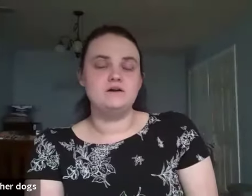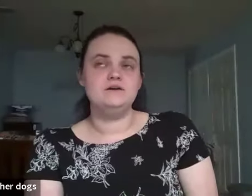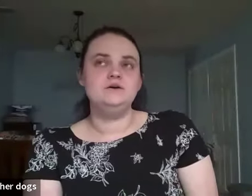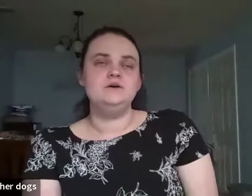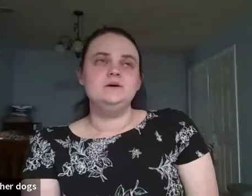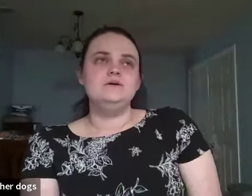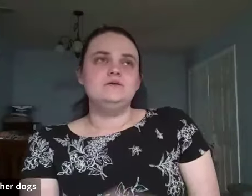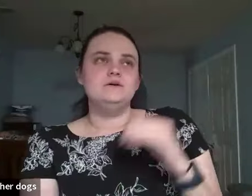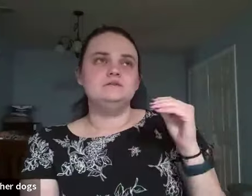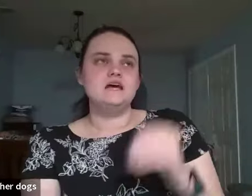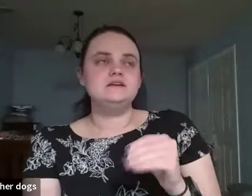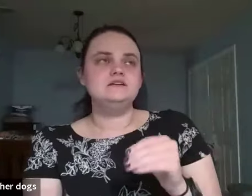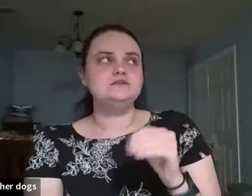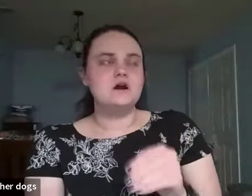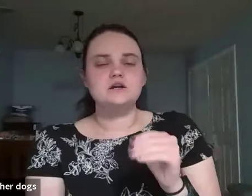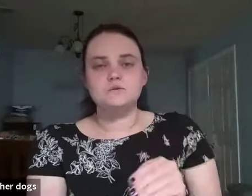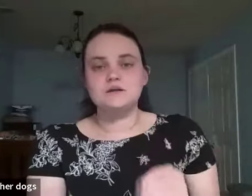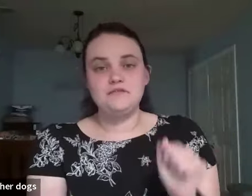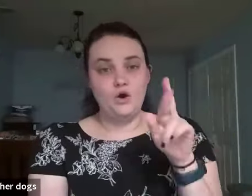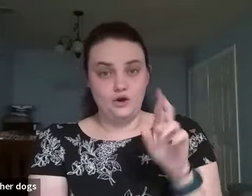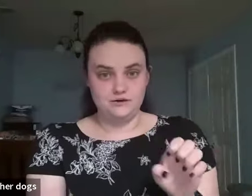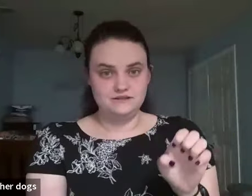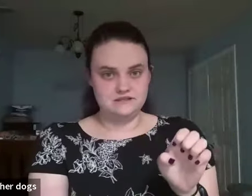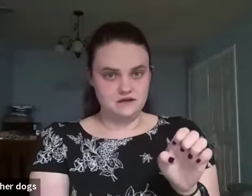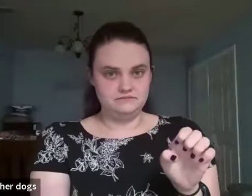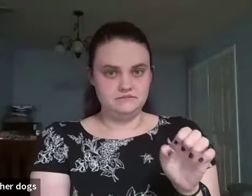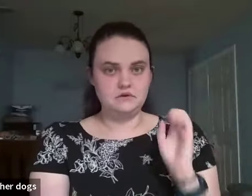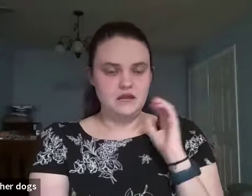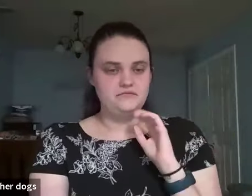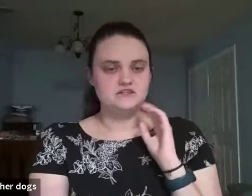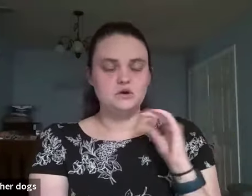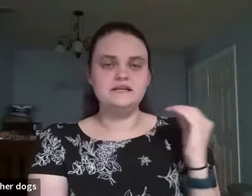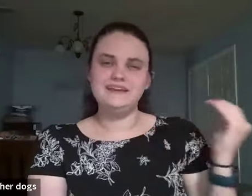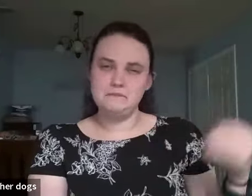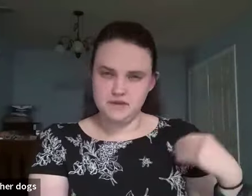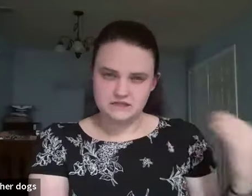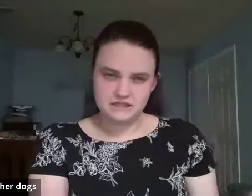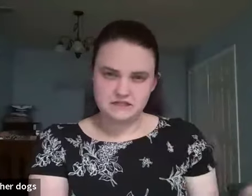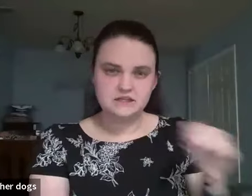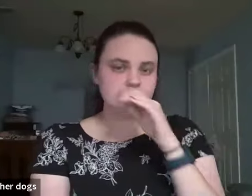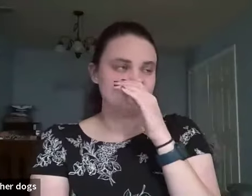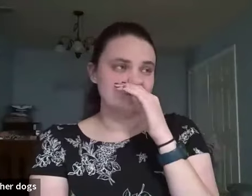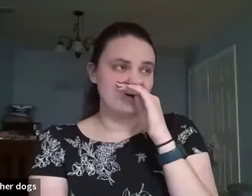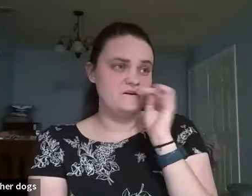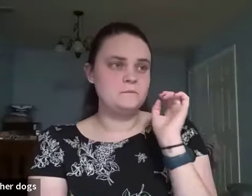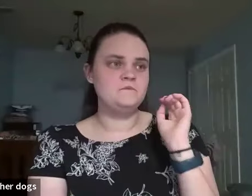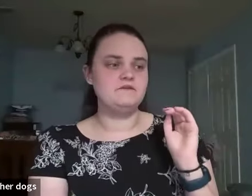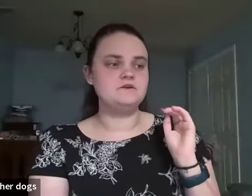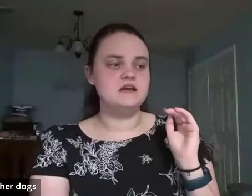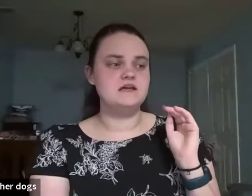are technically you're not going to worry about the R sign. Okay, that's already like embedded in it. And so if you're